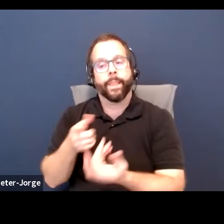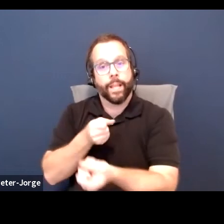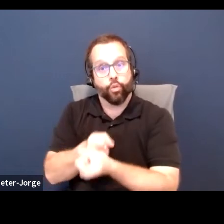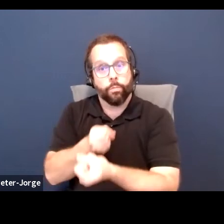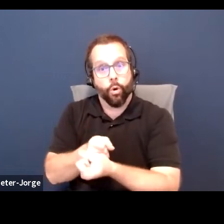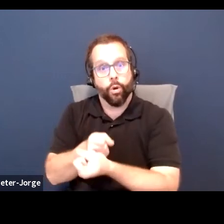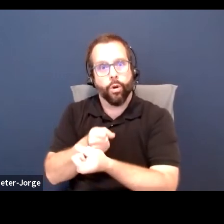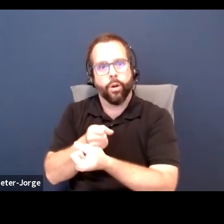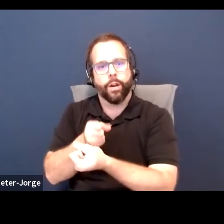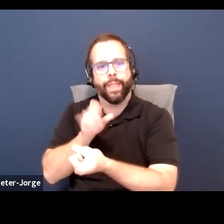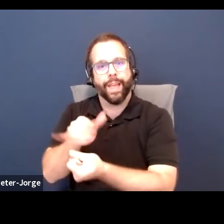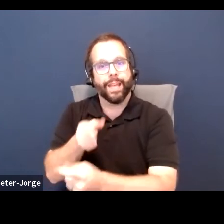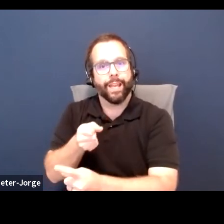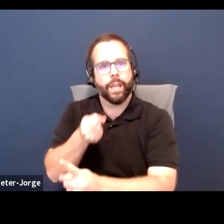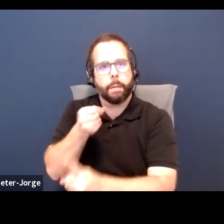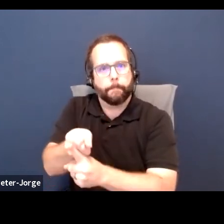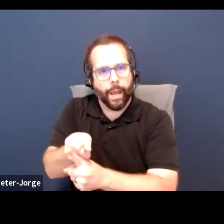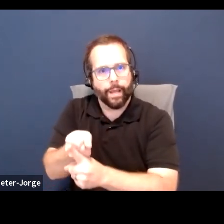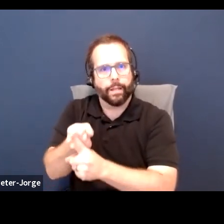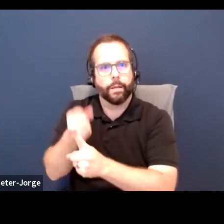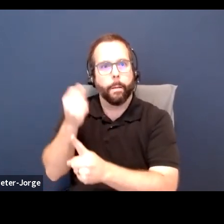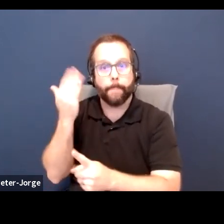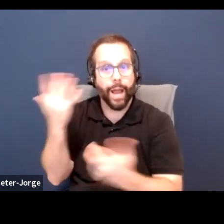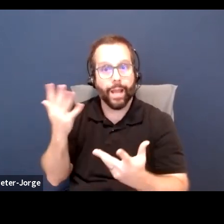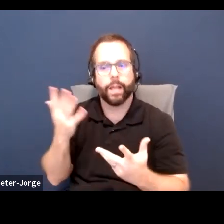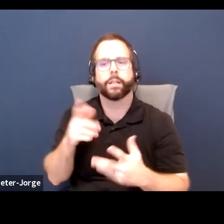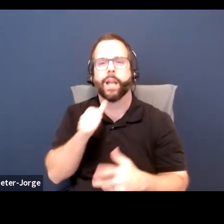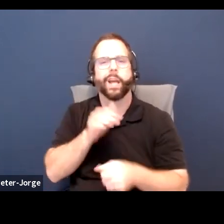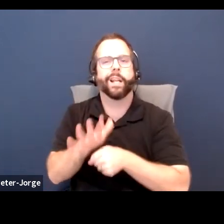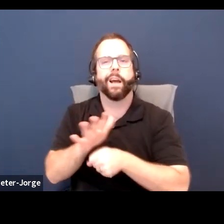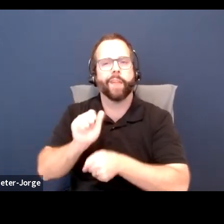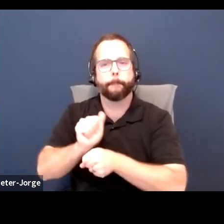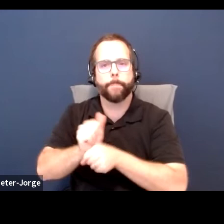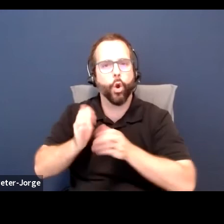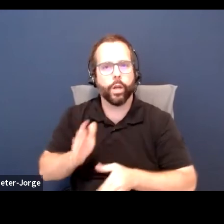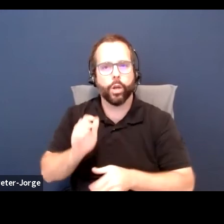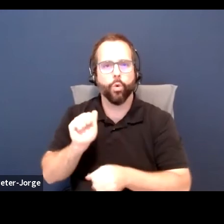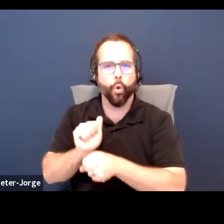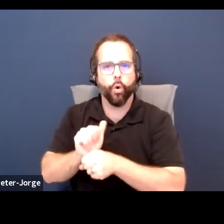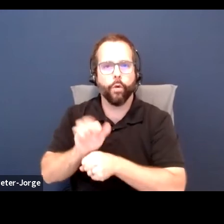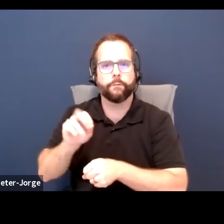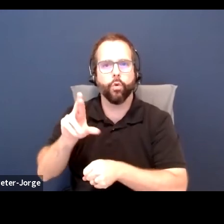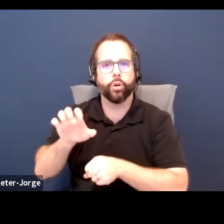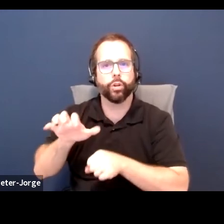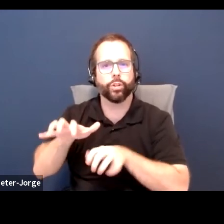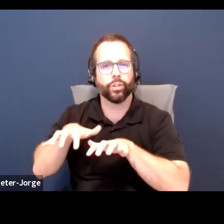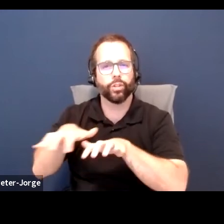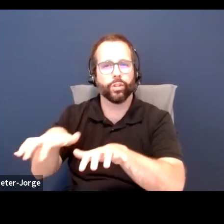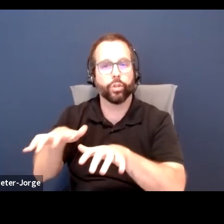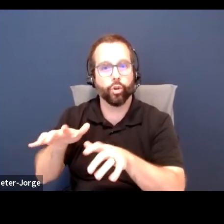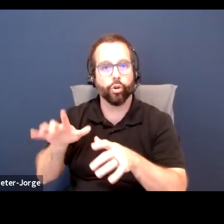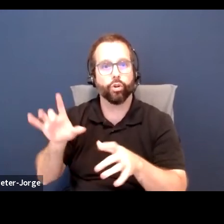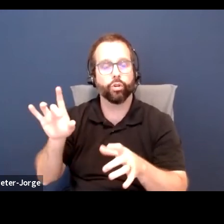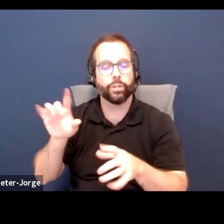the long-standing direct support workforce crisis caused by incredibly high turnover rates because of the